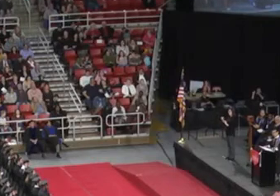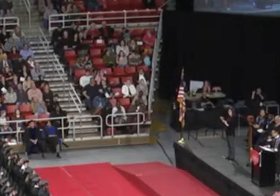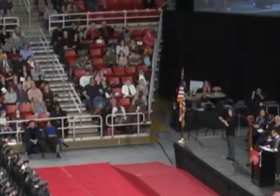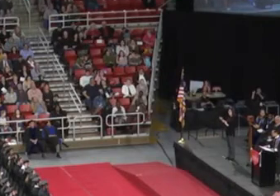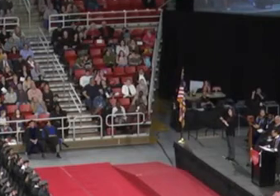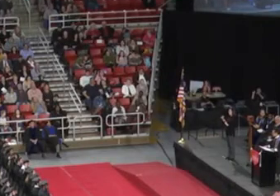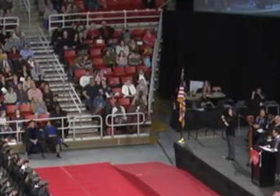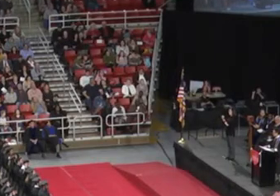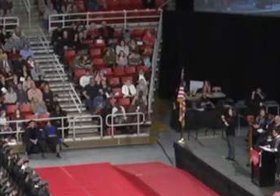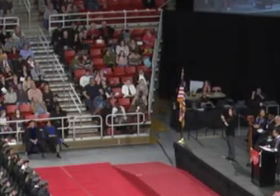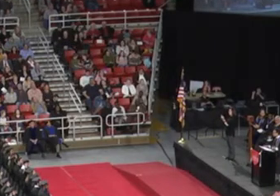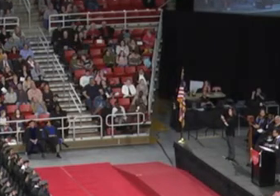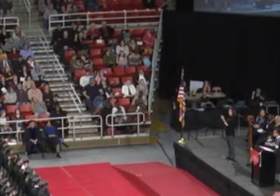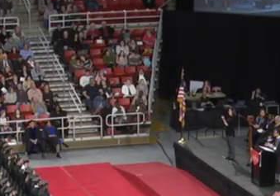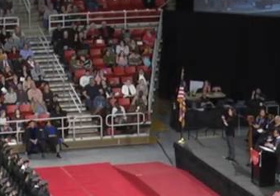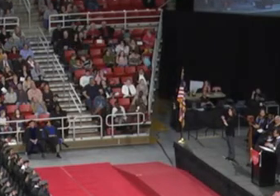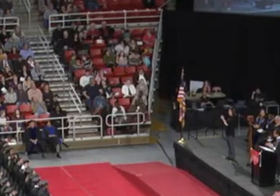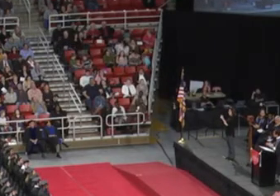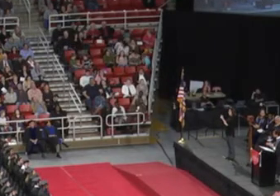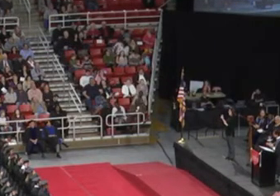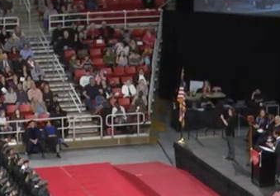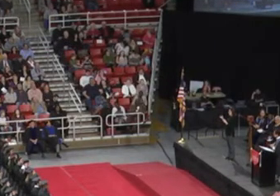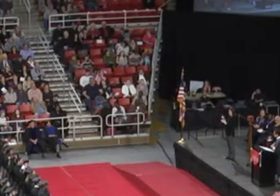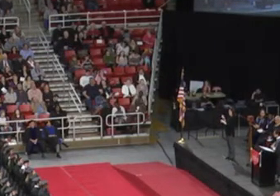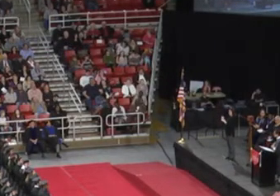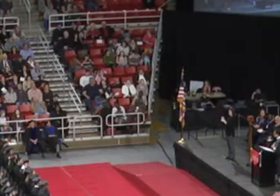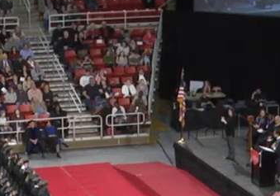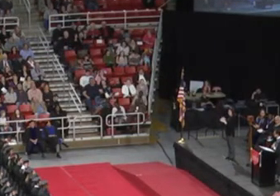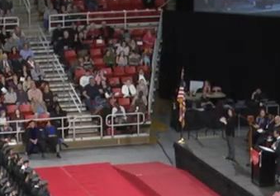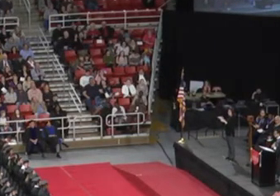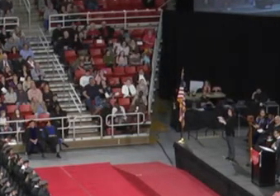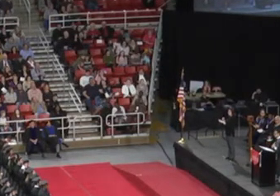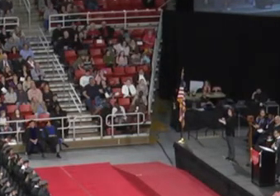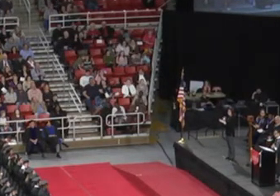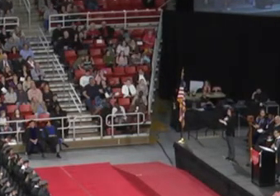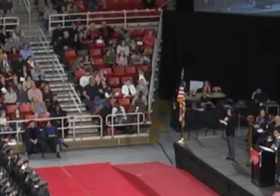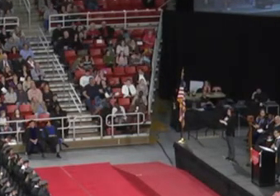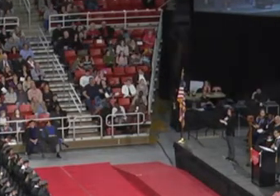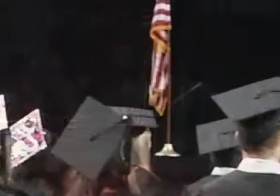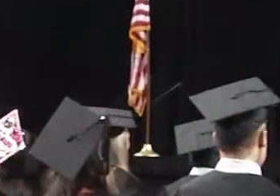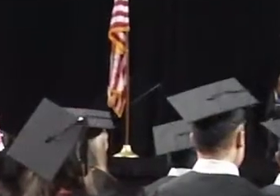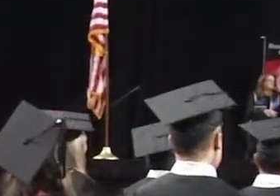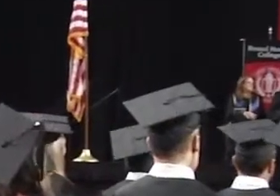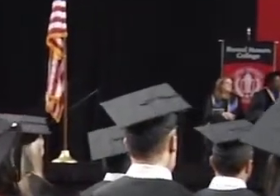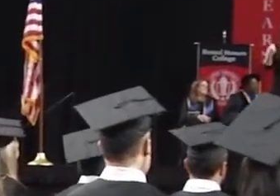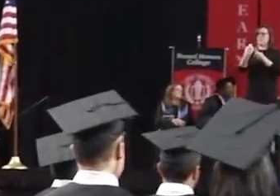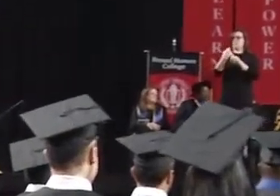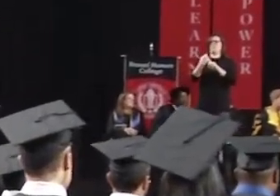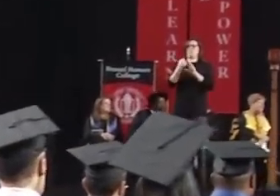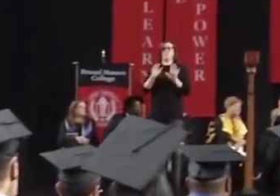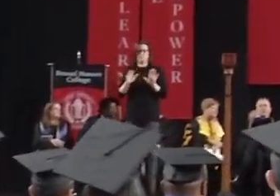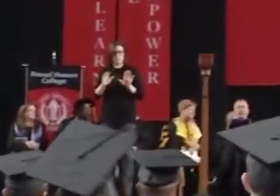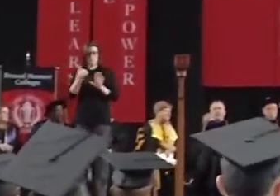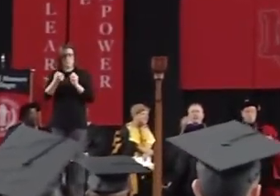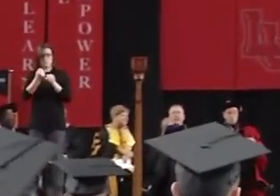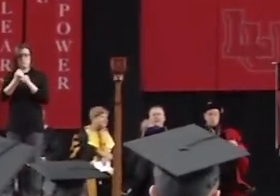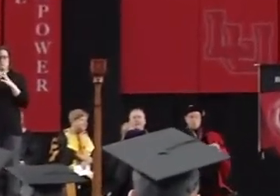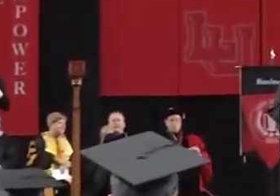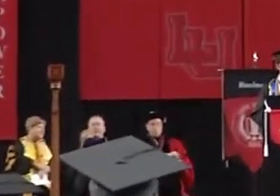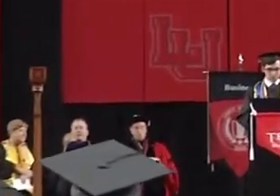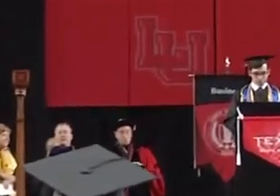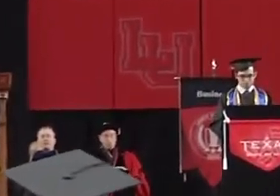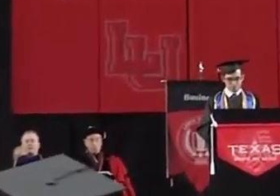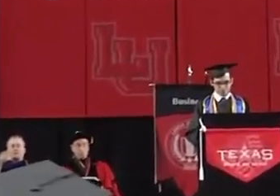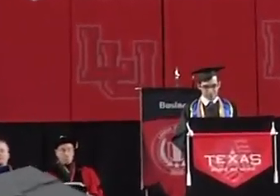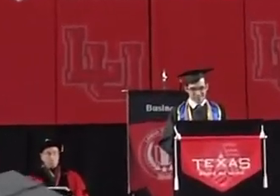for 2 years, I had some circumstances come up in my life that forced me to take a year away from school. I learned a few things in